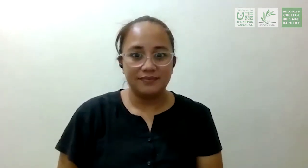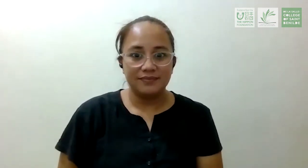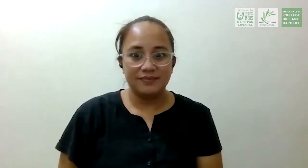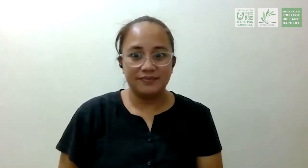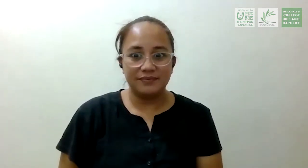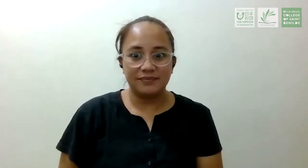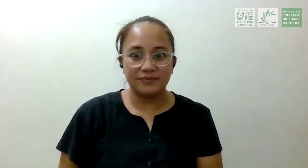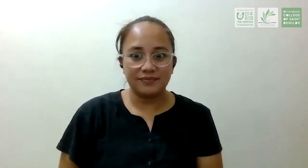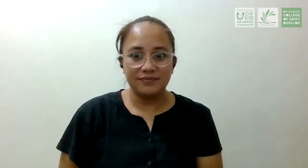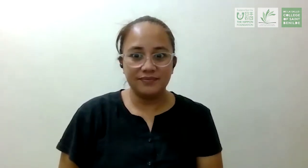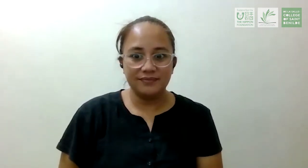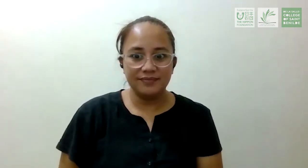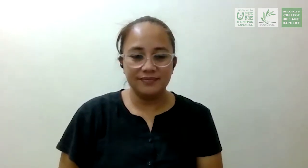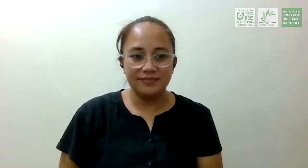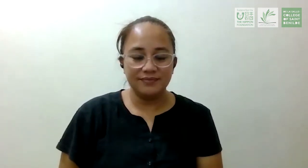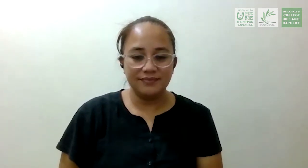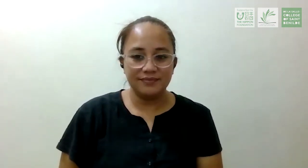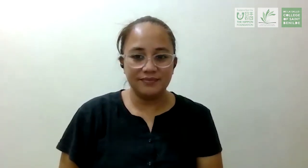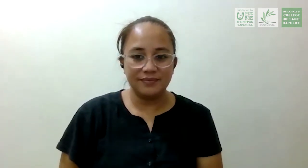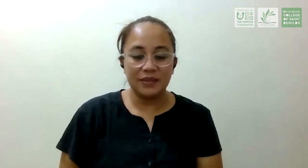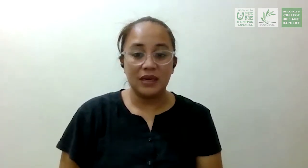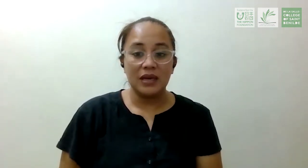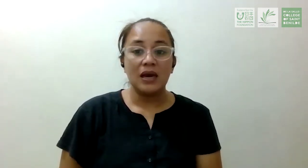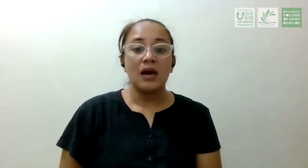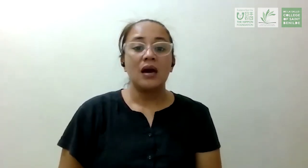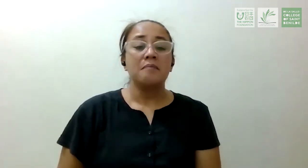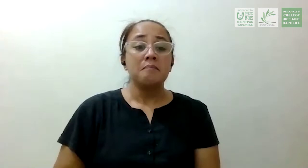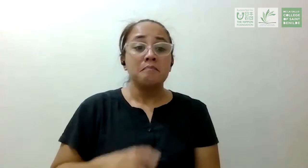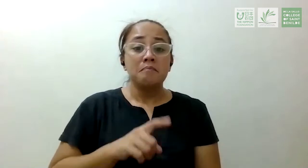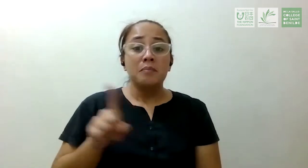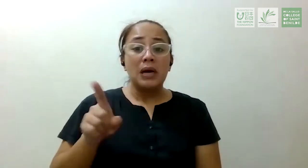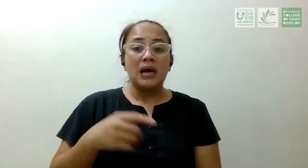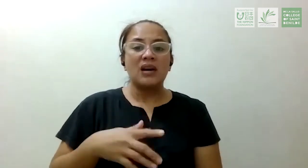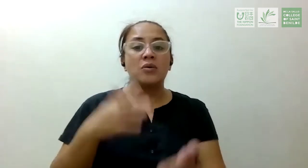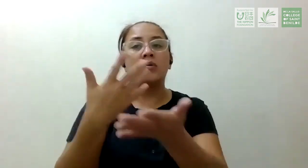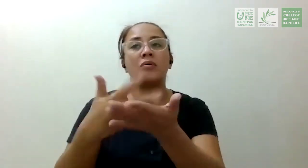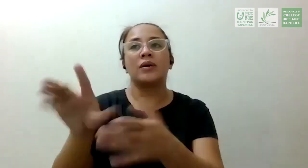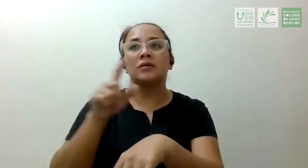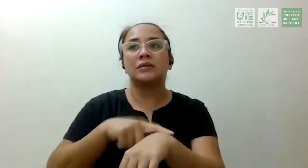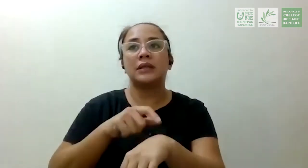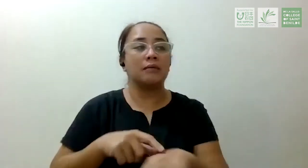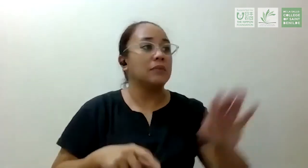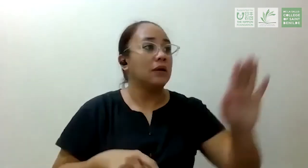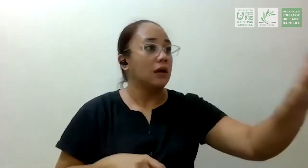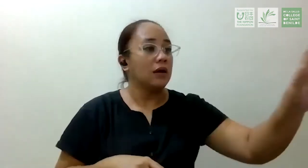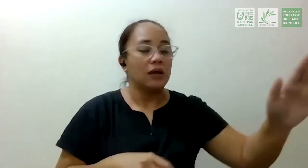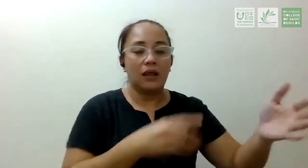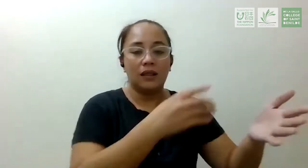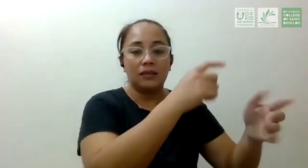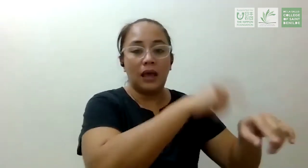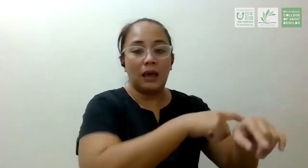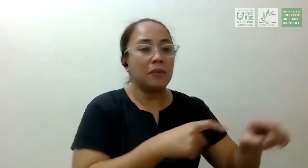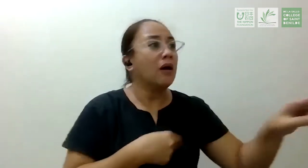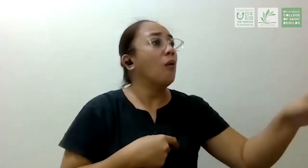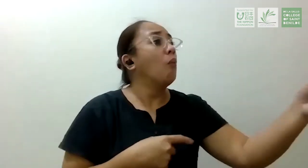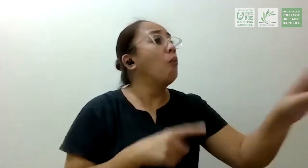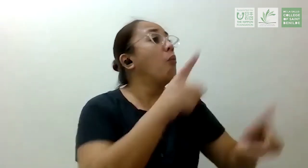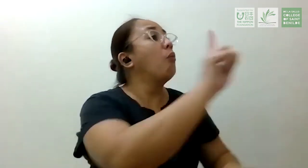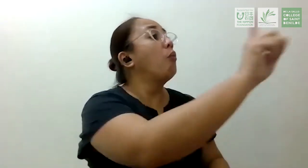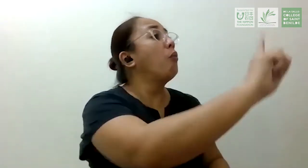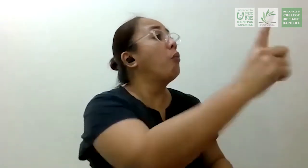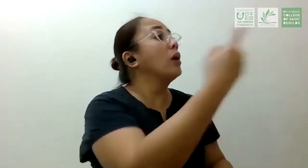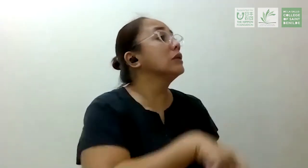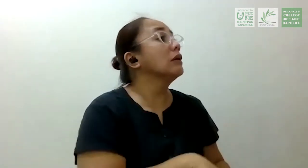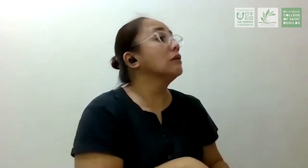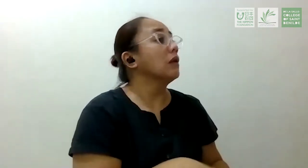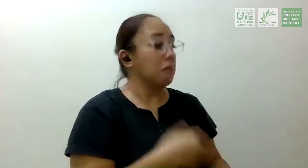Okay, but it really is a waste of your time and their time to ask everybody, what's your sign for this?